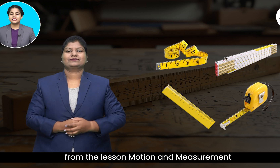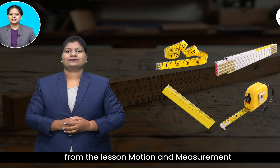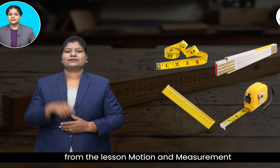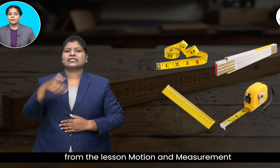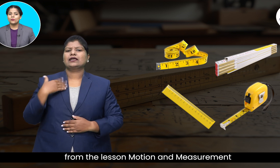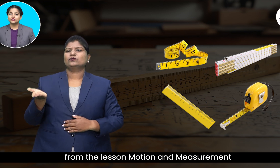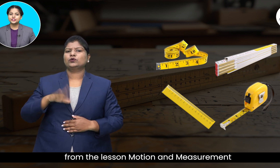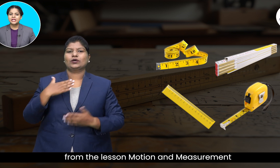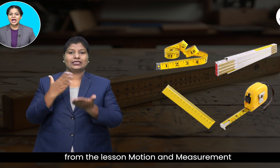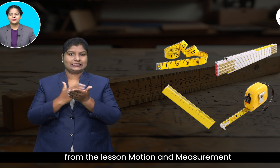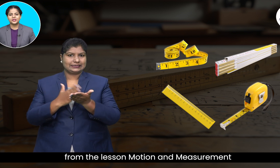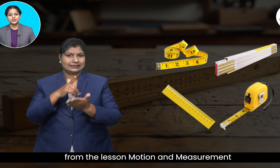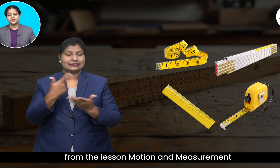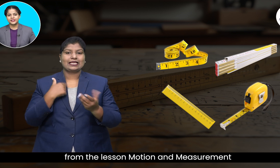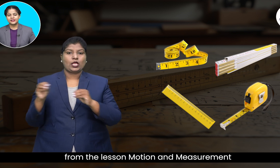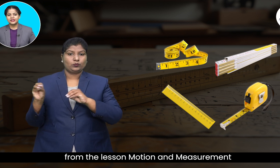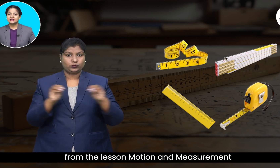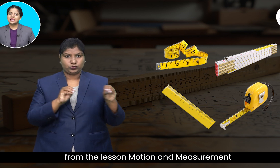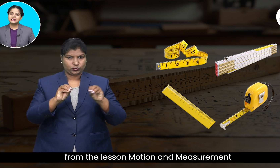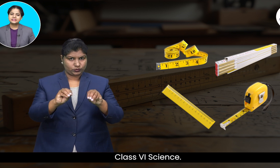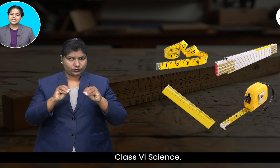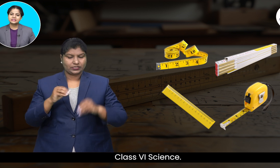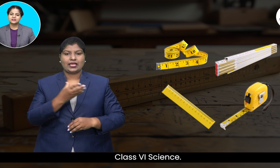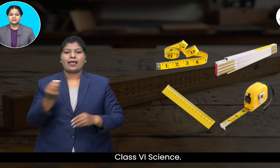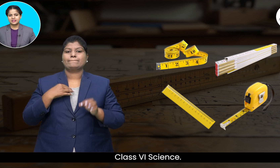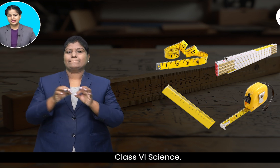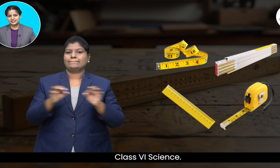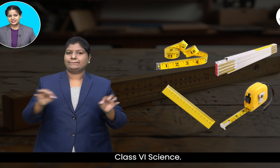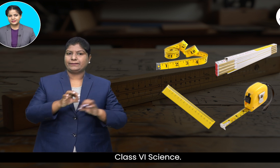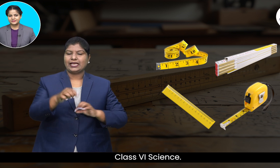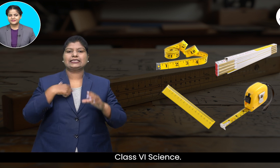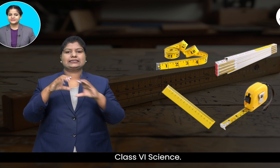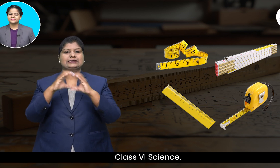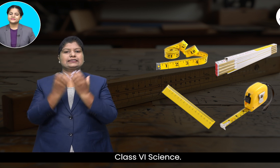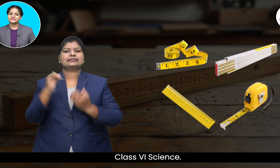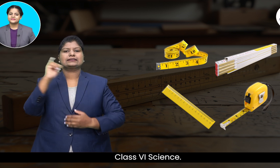from the lesson Motion and Measurement, Class 6th Science.